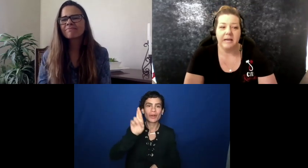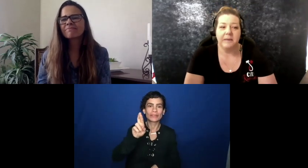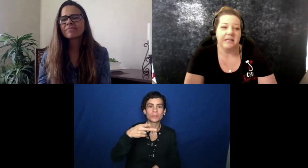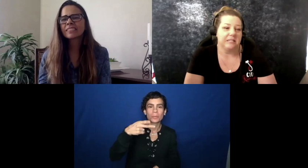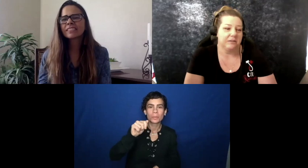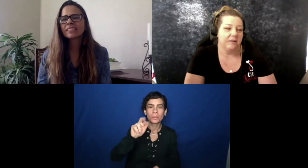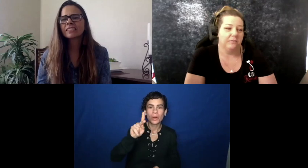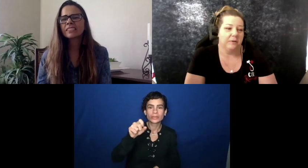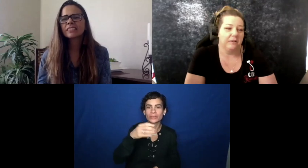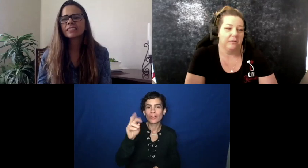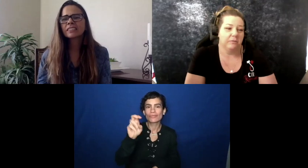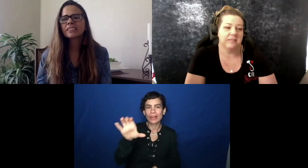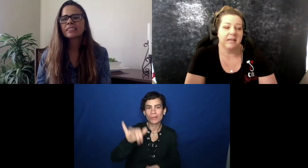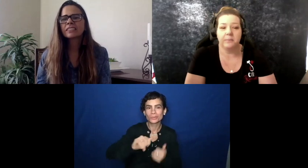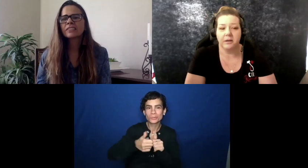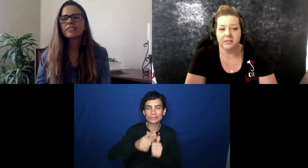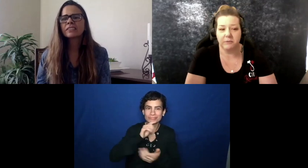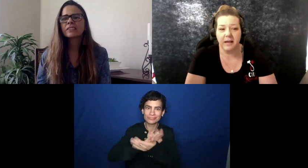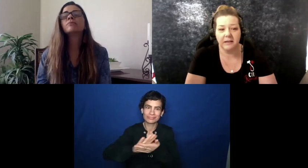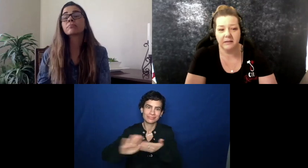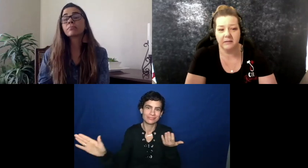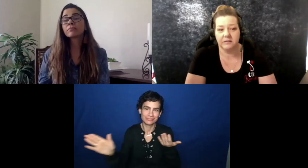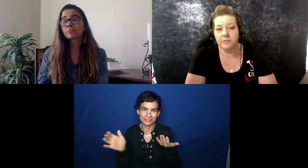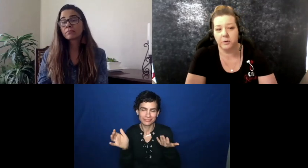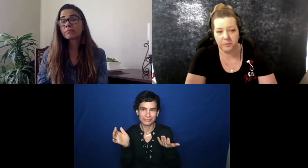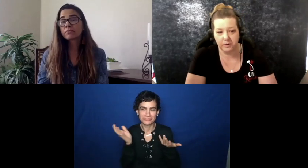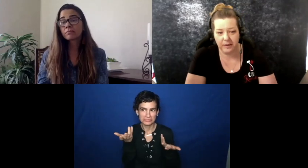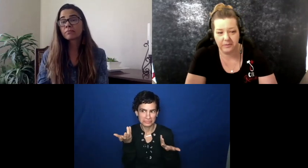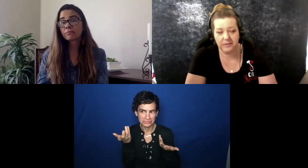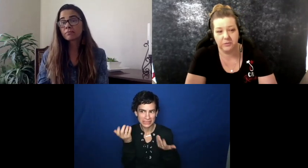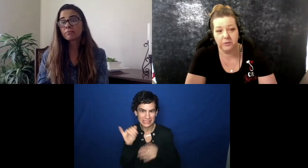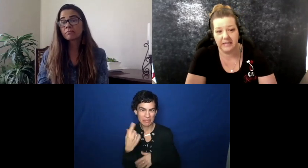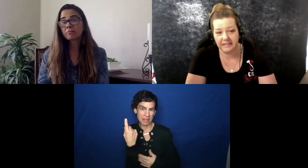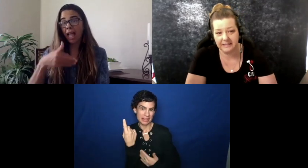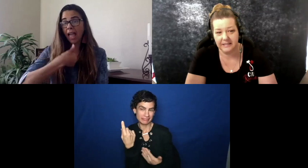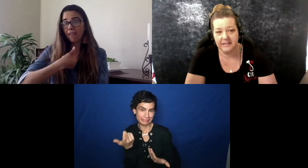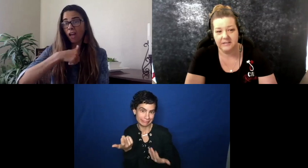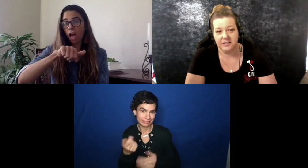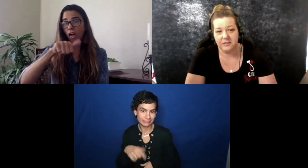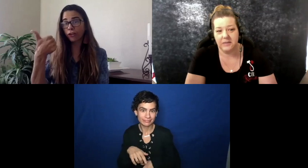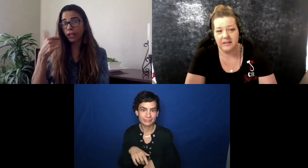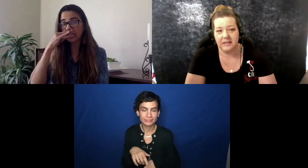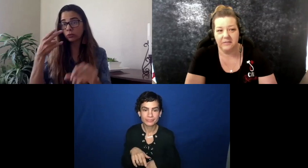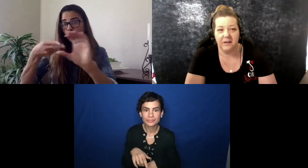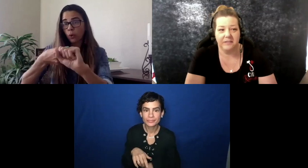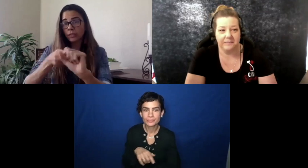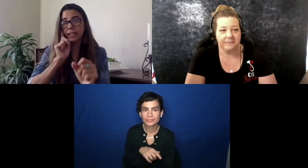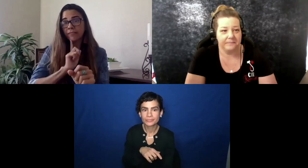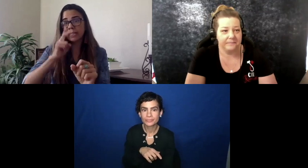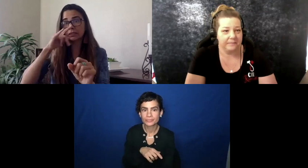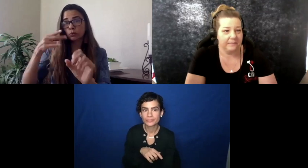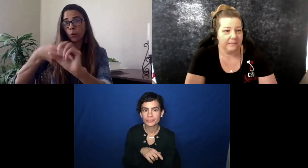Right now, my kids are involved with Riverside Parks and Rec, the sports program, so that's really nice. So that's one thing that they're involved